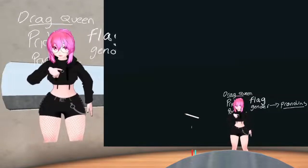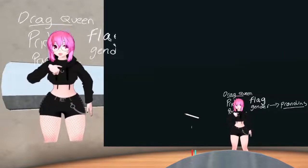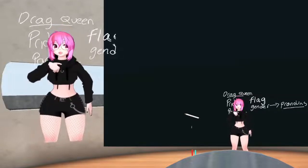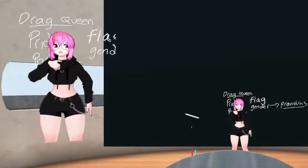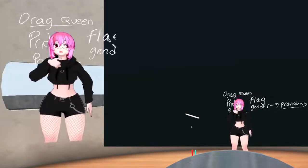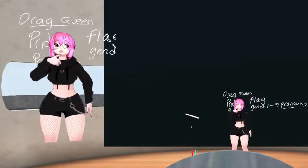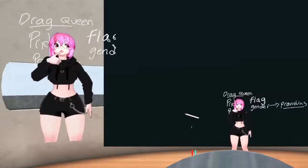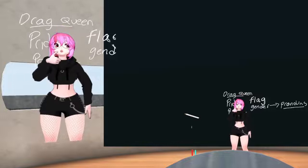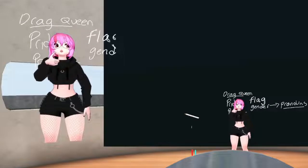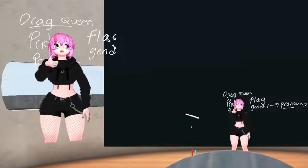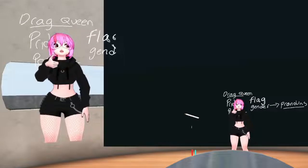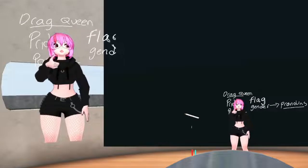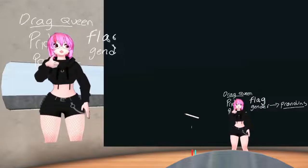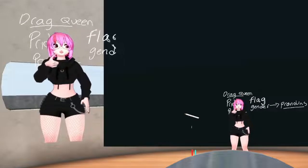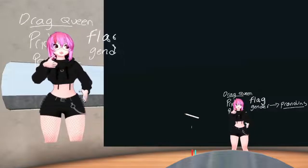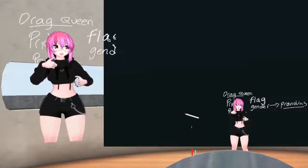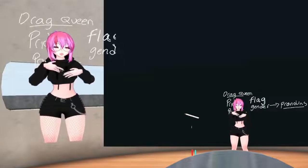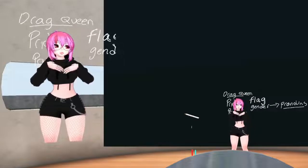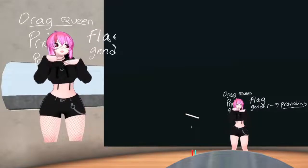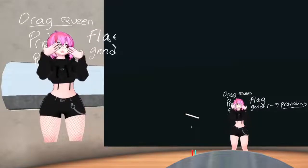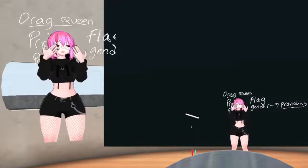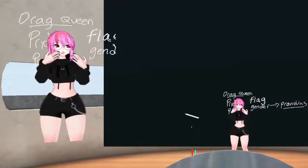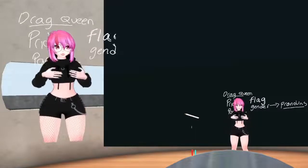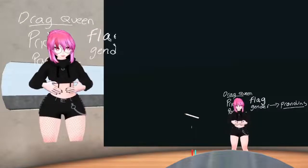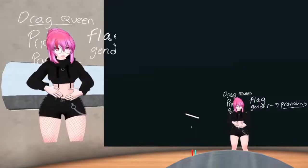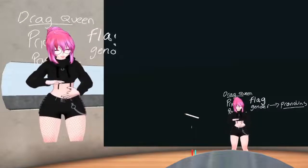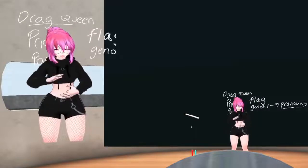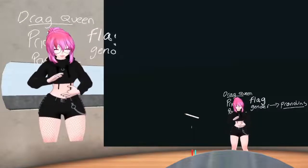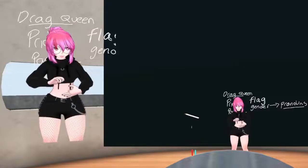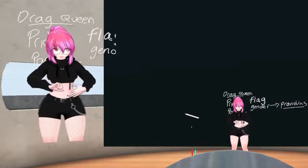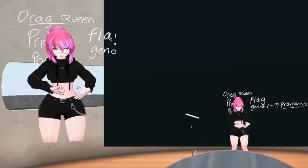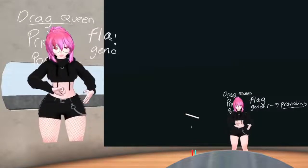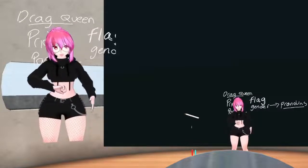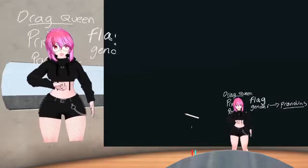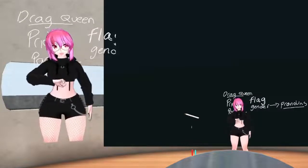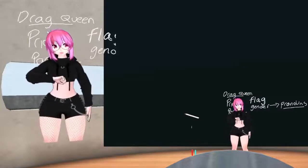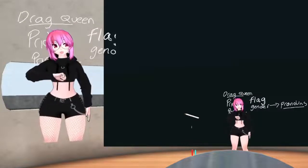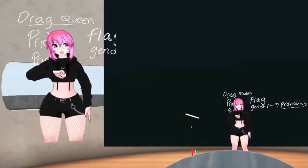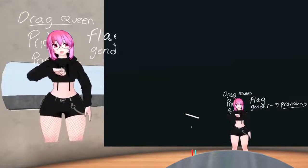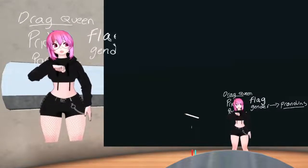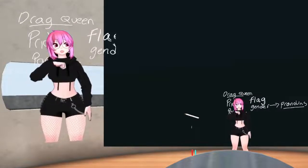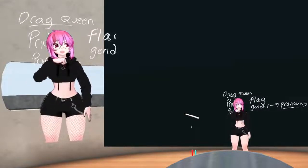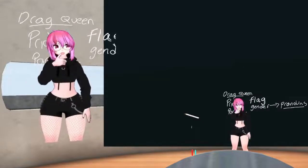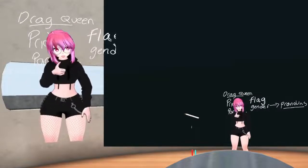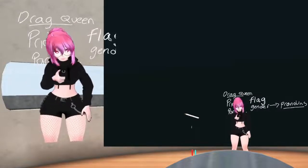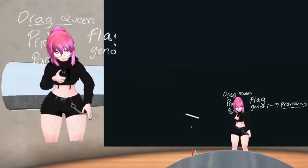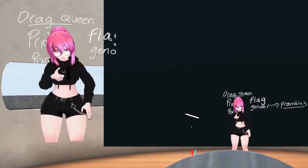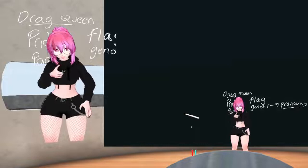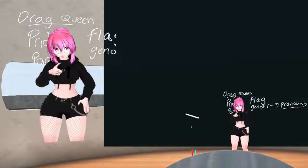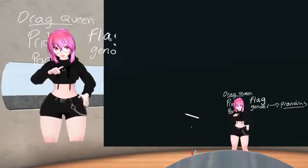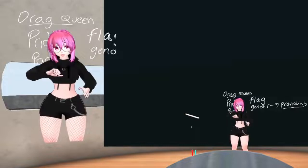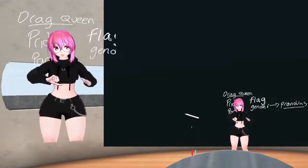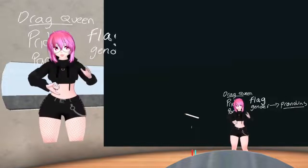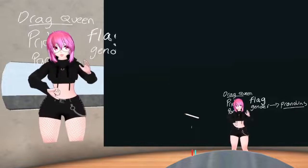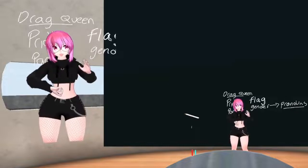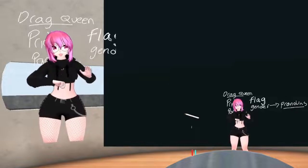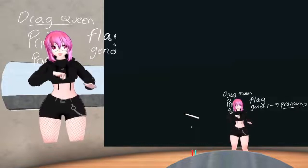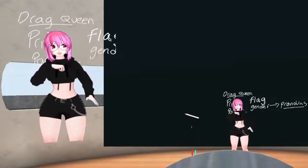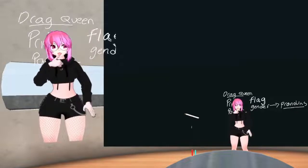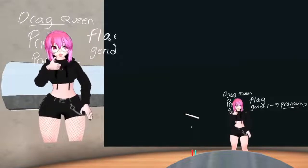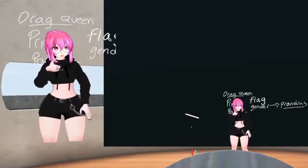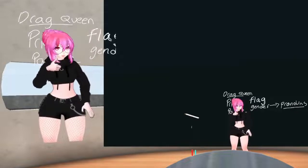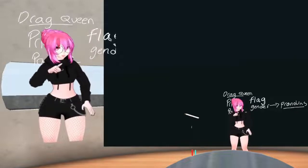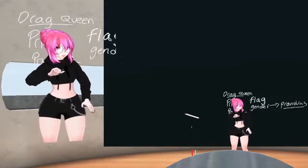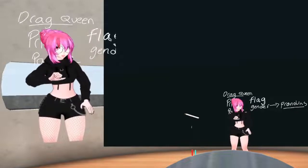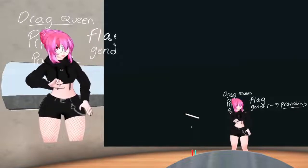from your body, and it's rising up and you're expressing it. So imagine you're showing this pride building up inside you, and then you're letting it